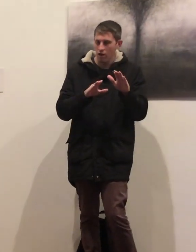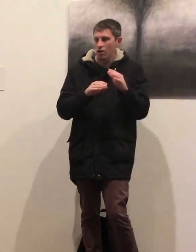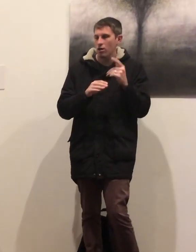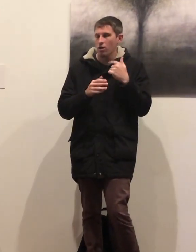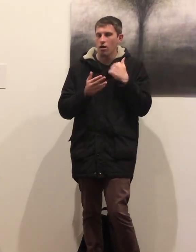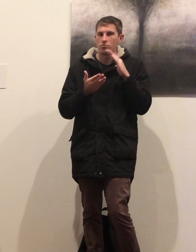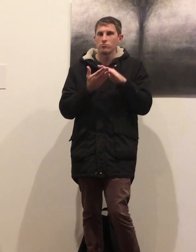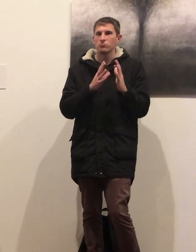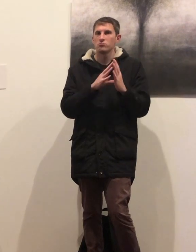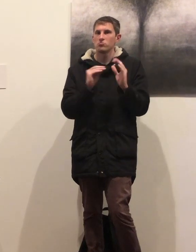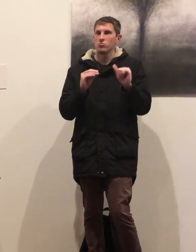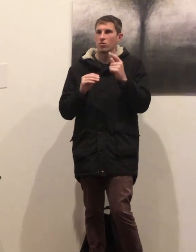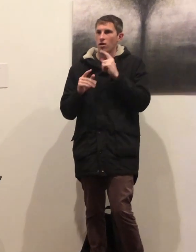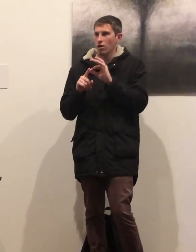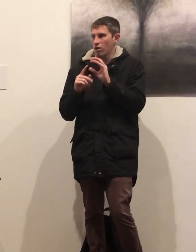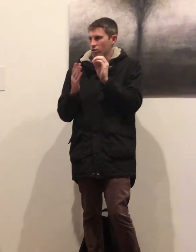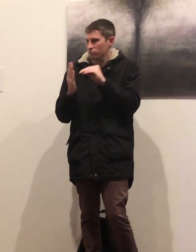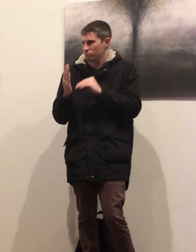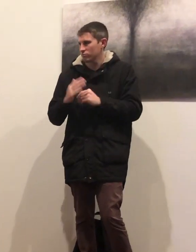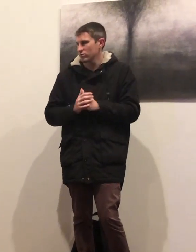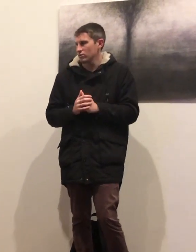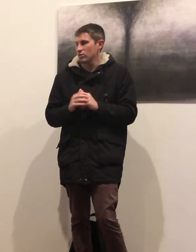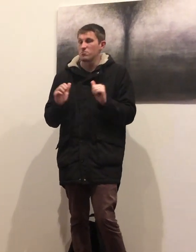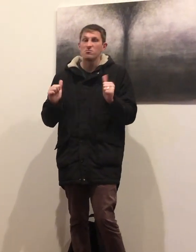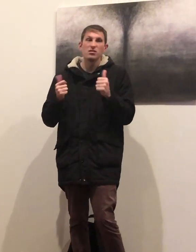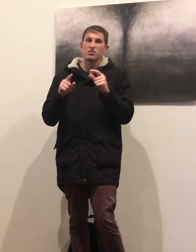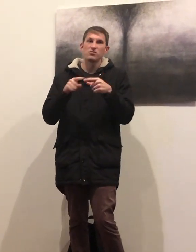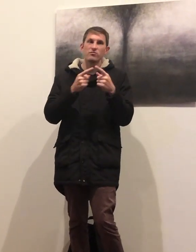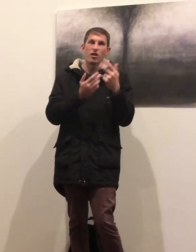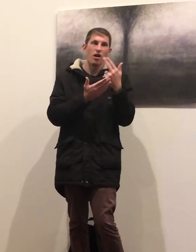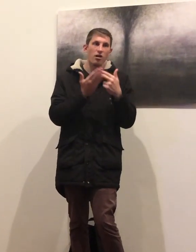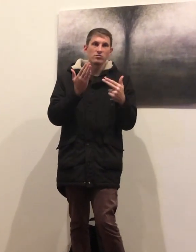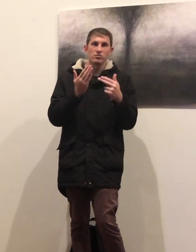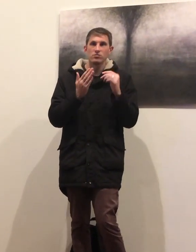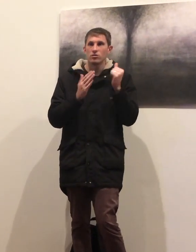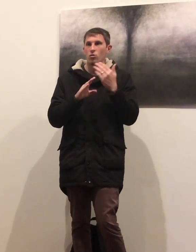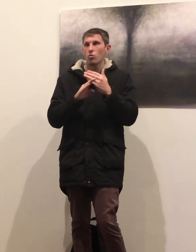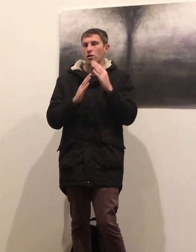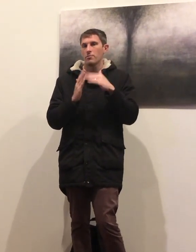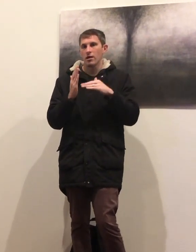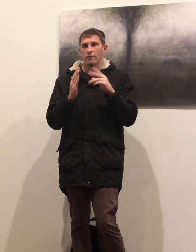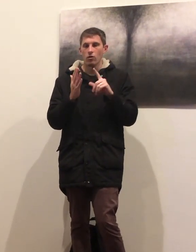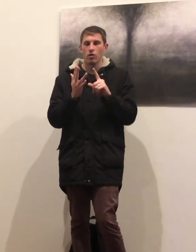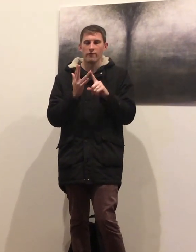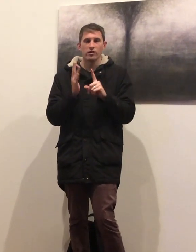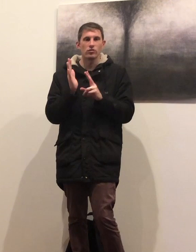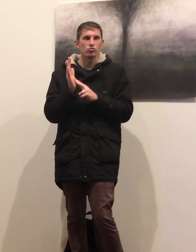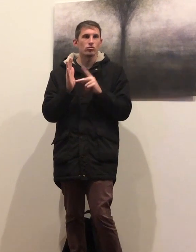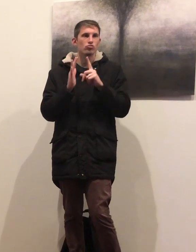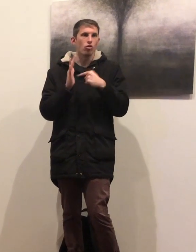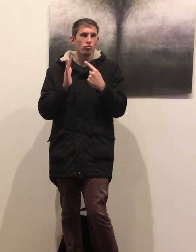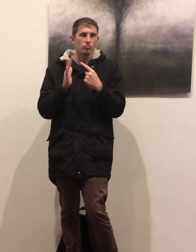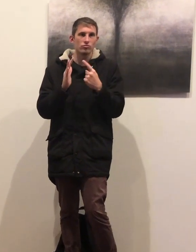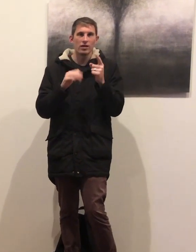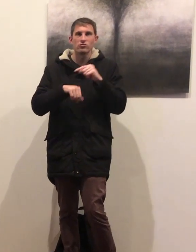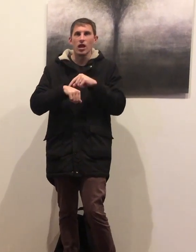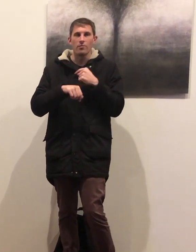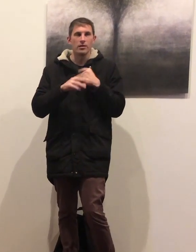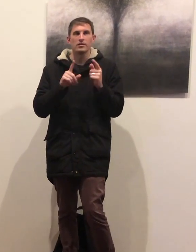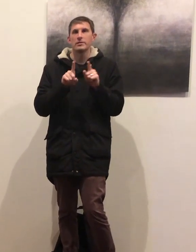Lots of the other artists in the studio were doing paintings of Olivia Newton-John at that time.